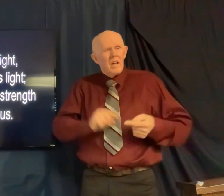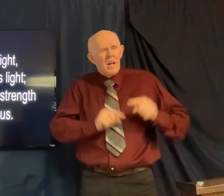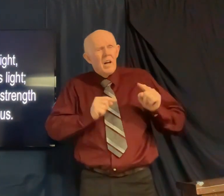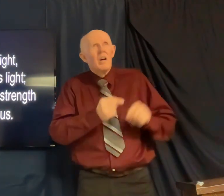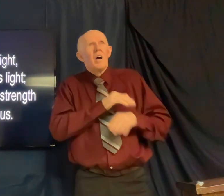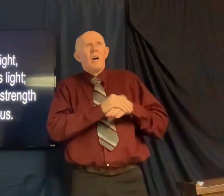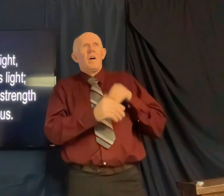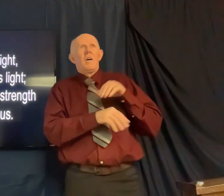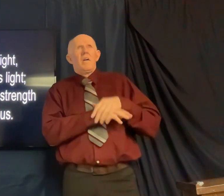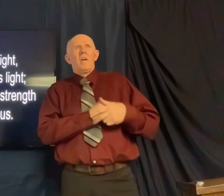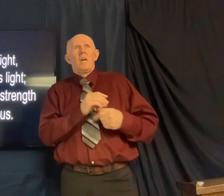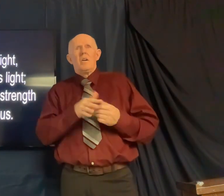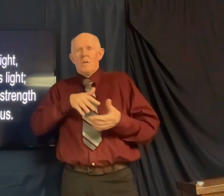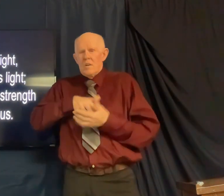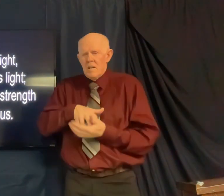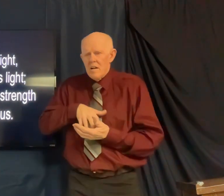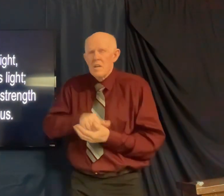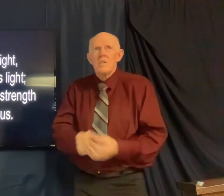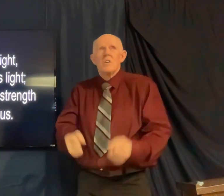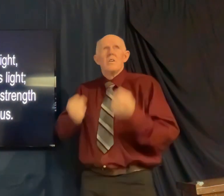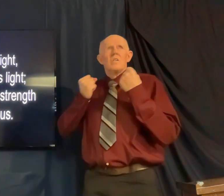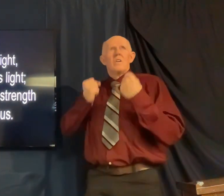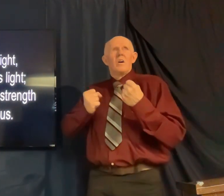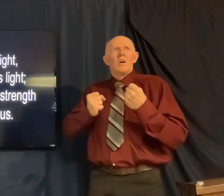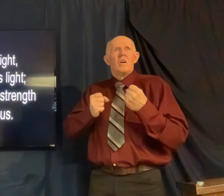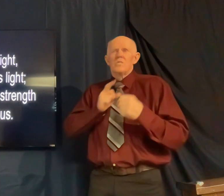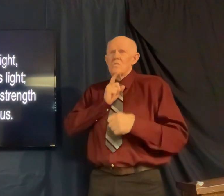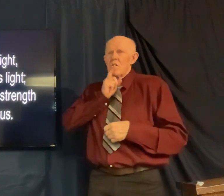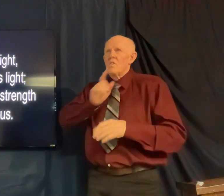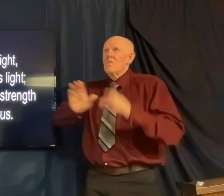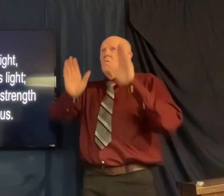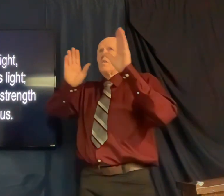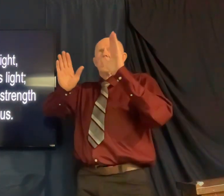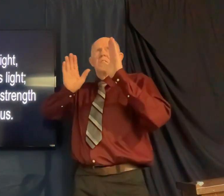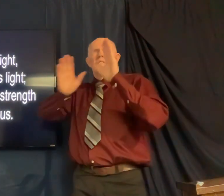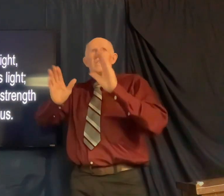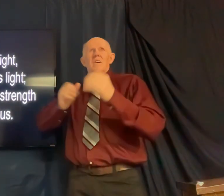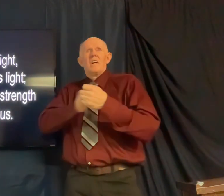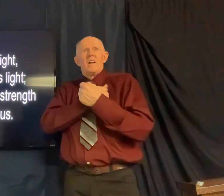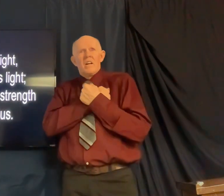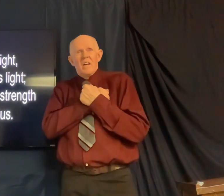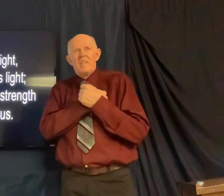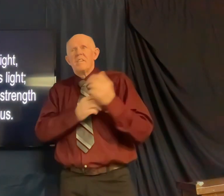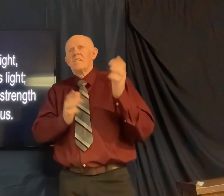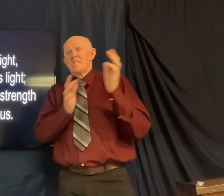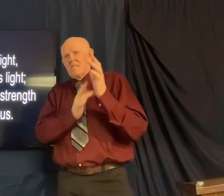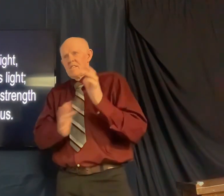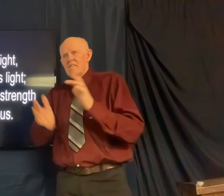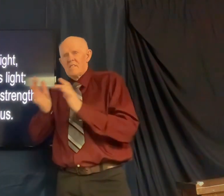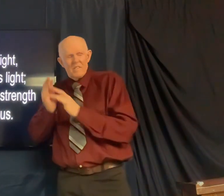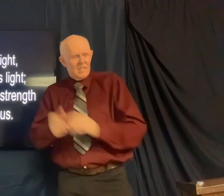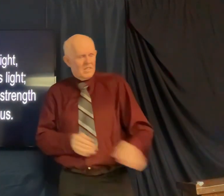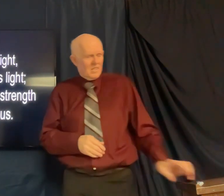light. In pain, comfort, in weakness, strength. True, wonderful love of Jesus.